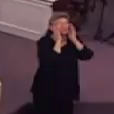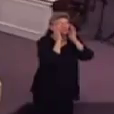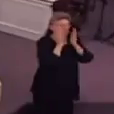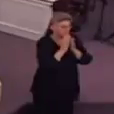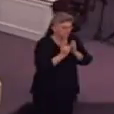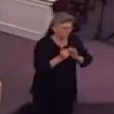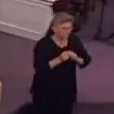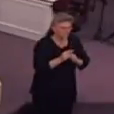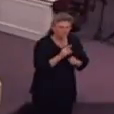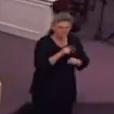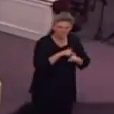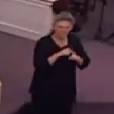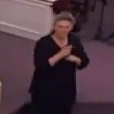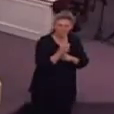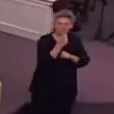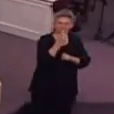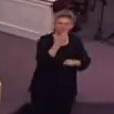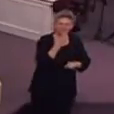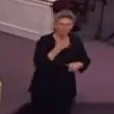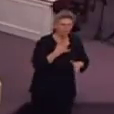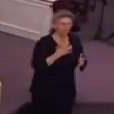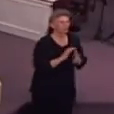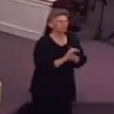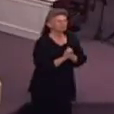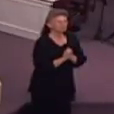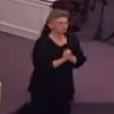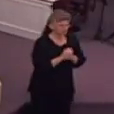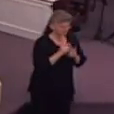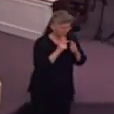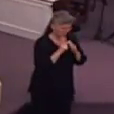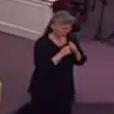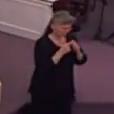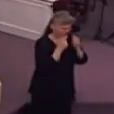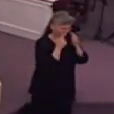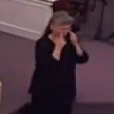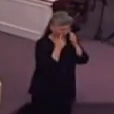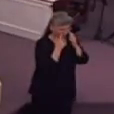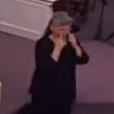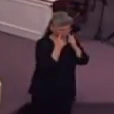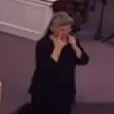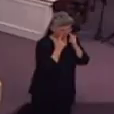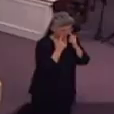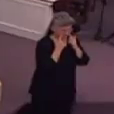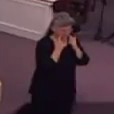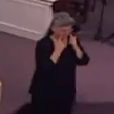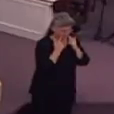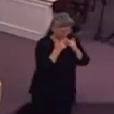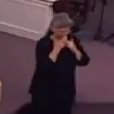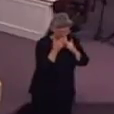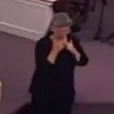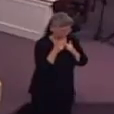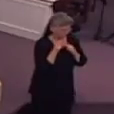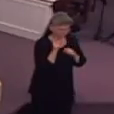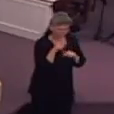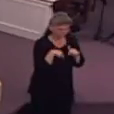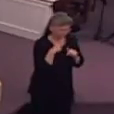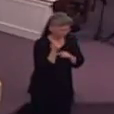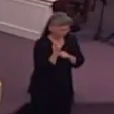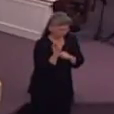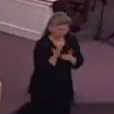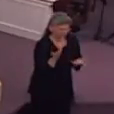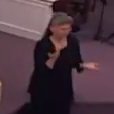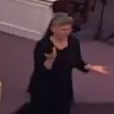take the time to celebrate her birthday, she also began to weep and to begin to cry because she just couldn't